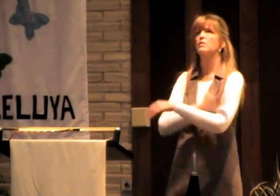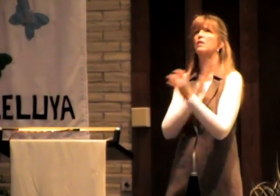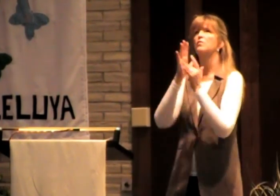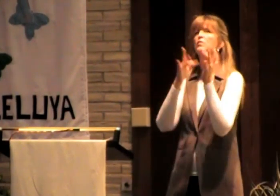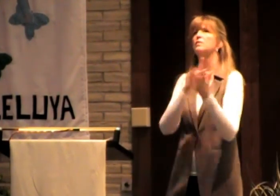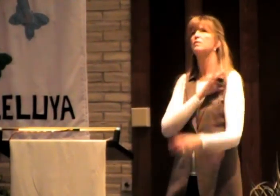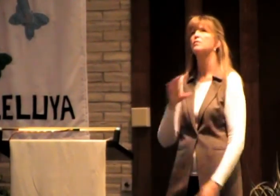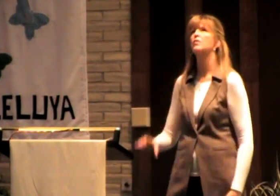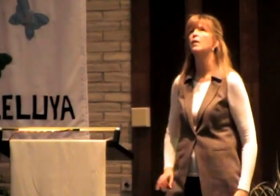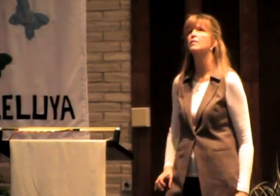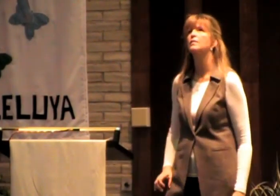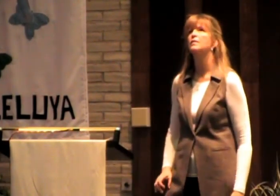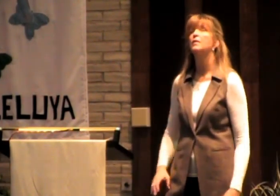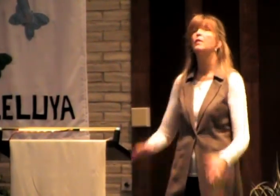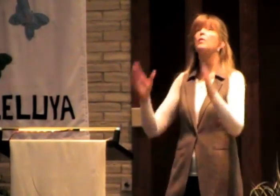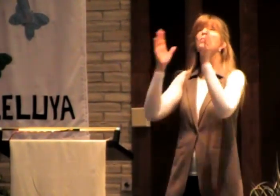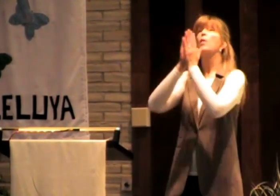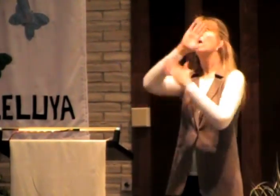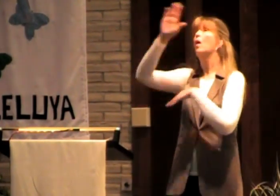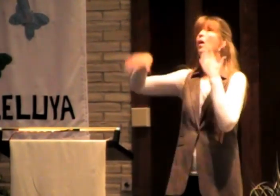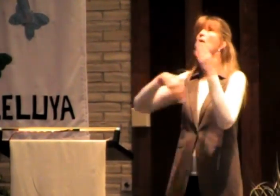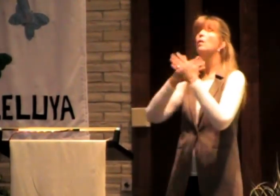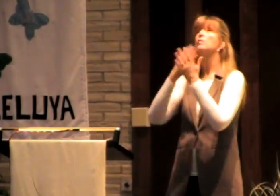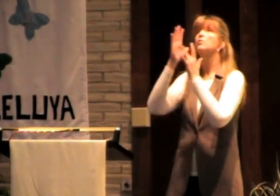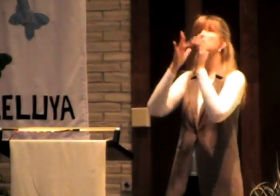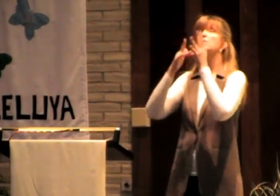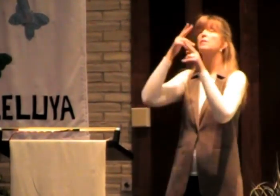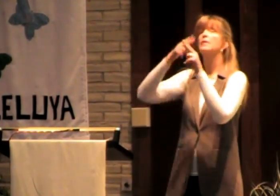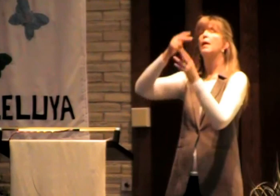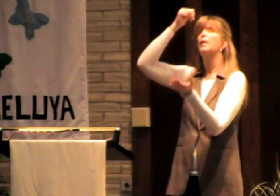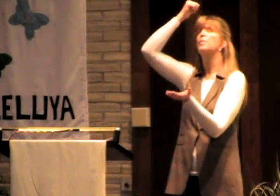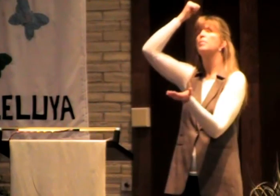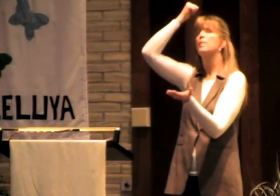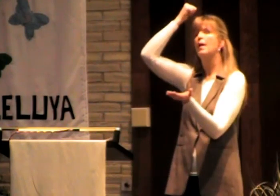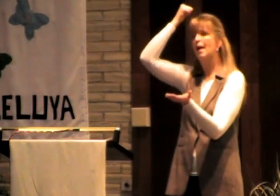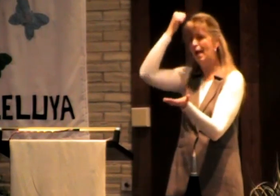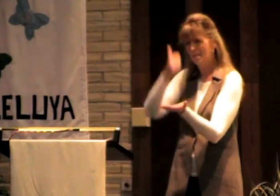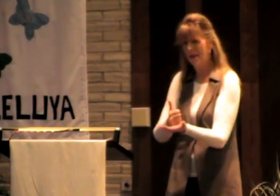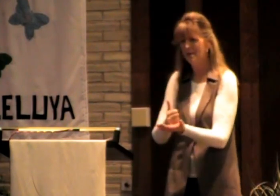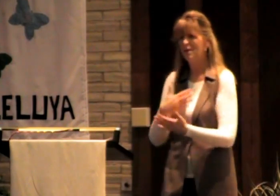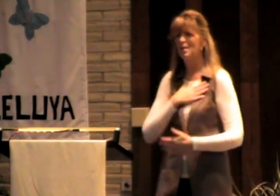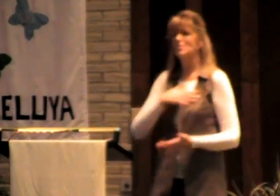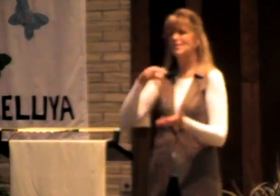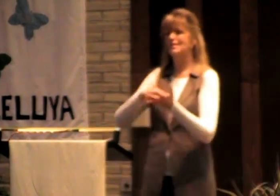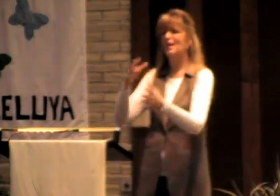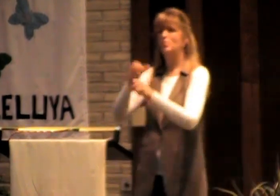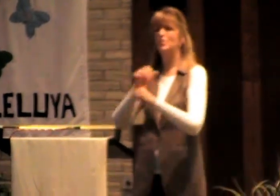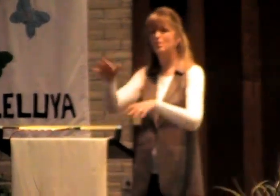to us through your Son, Jesus Christ. I pray all of this in Jesus' name.